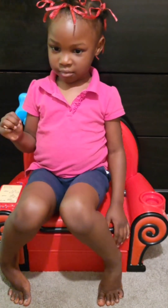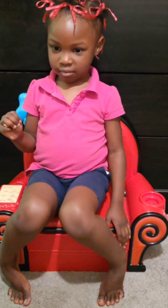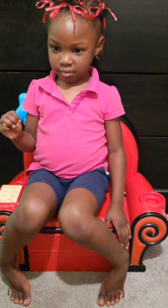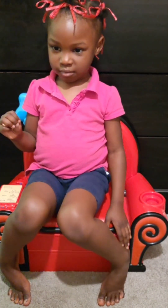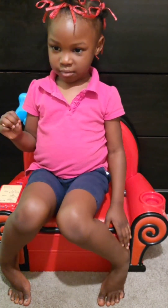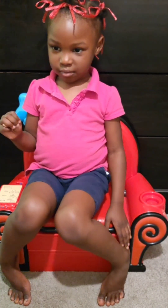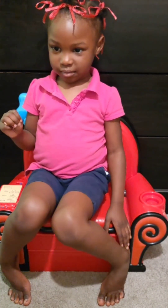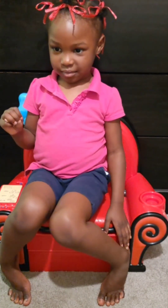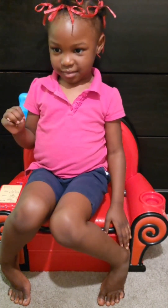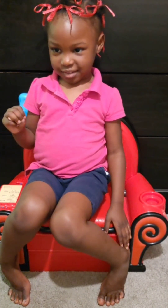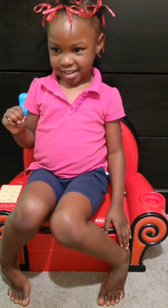N.